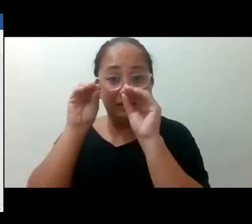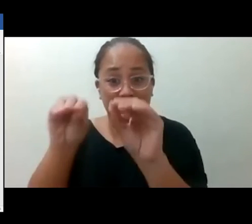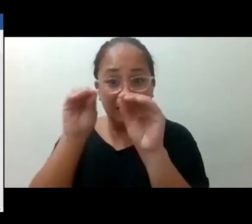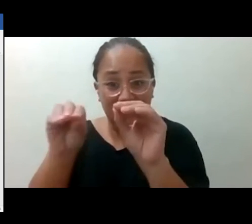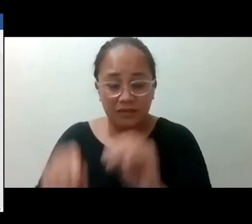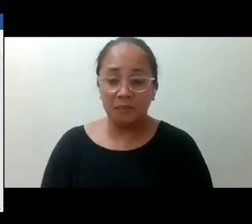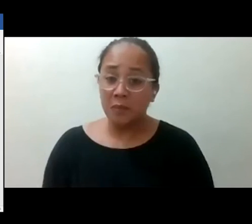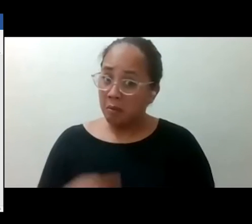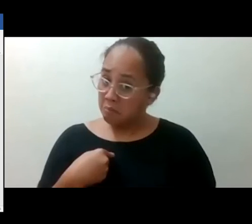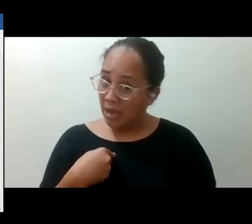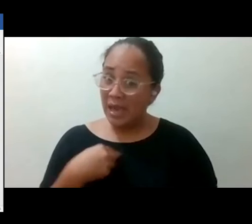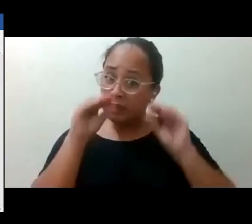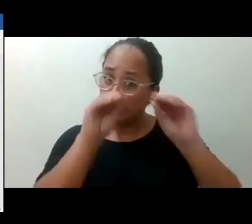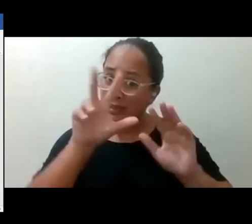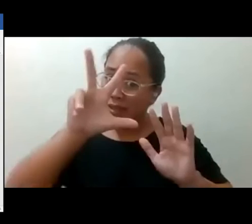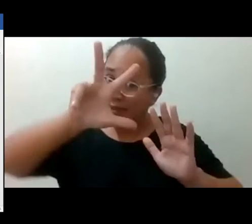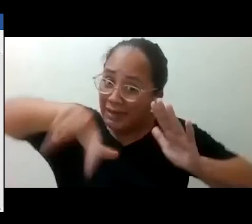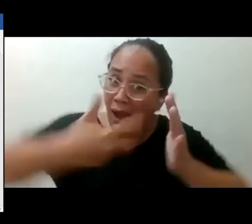day.